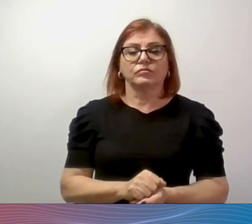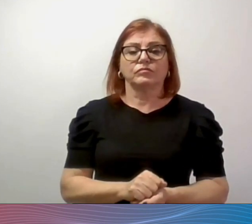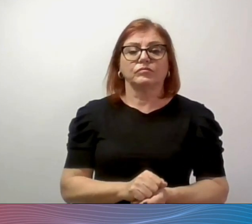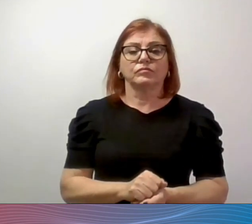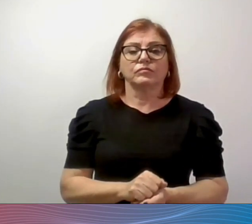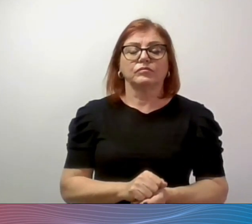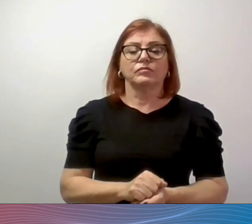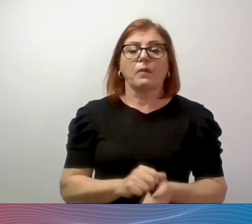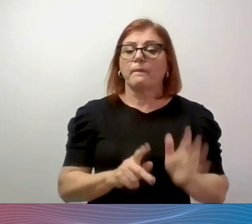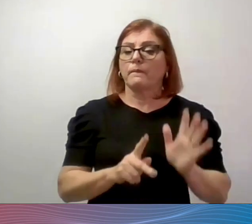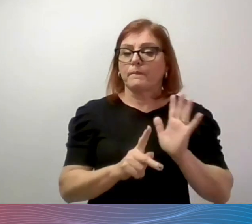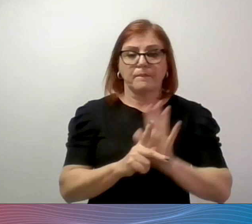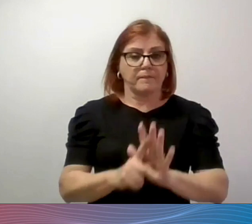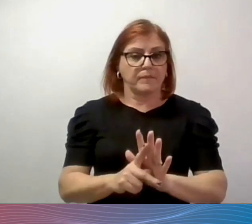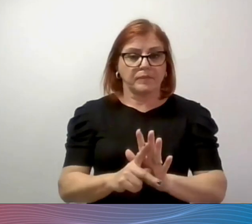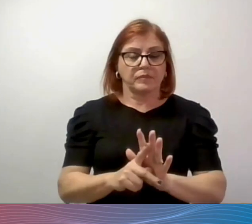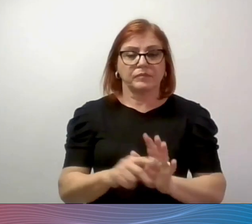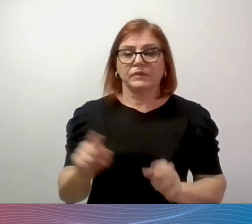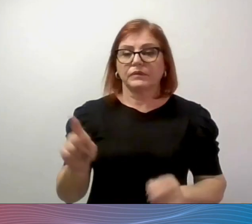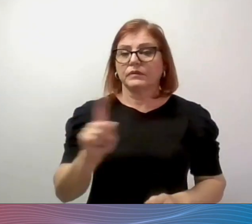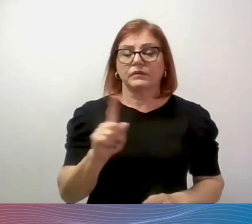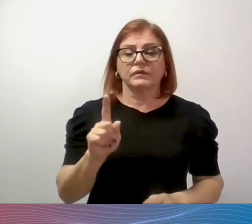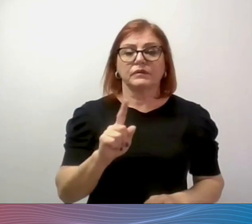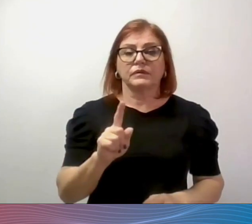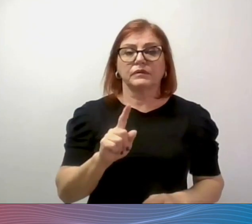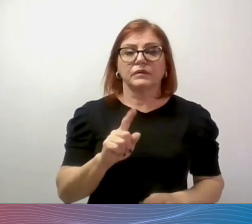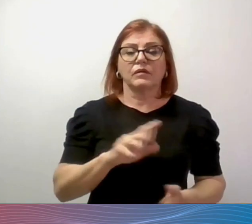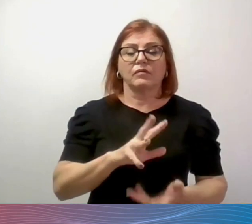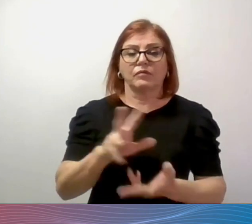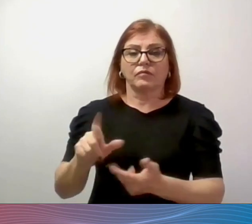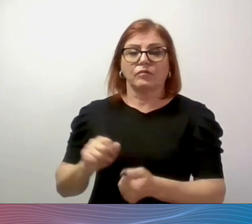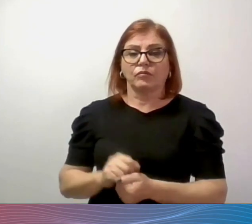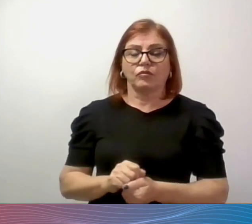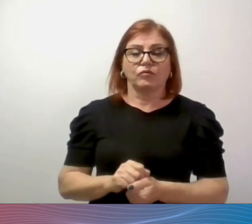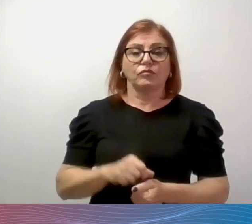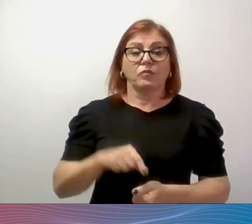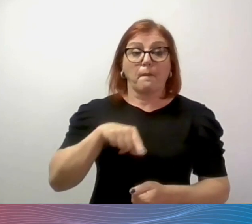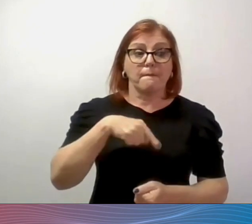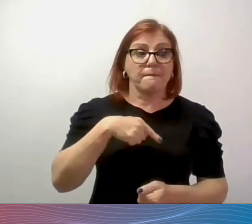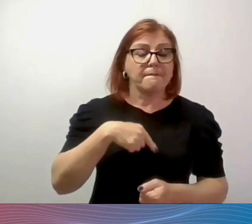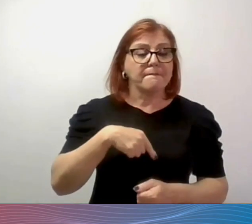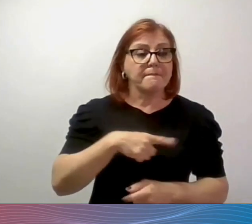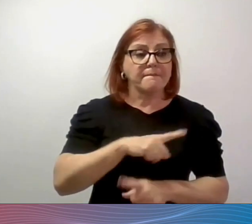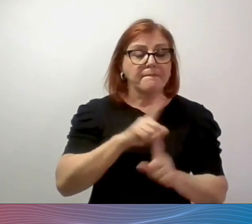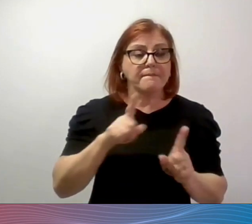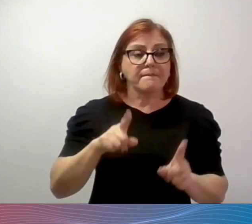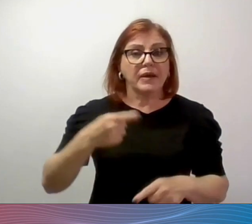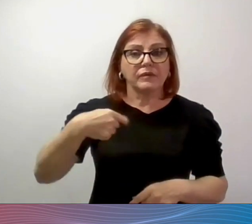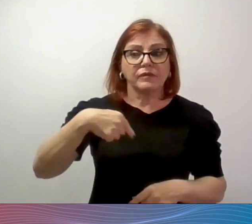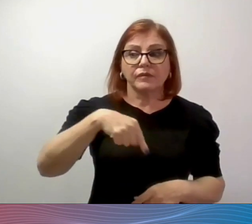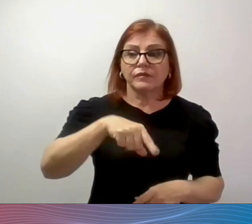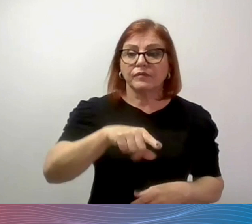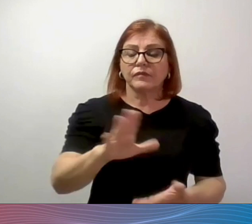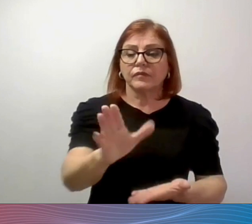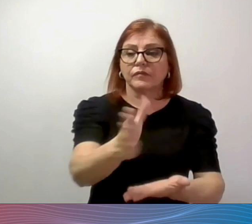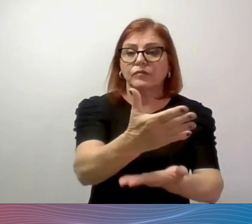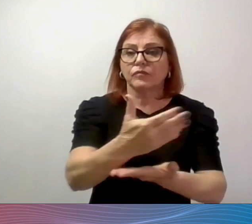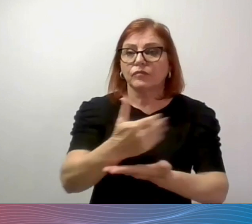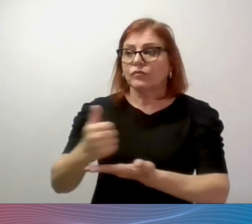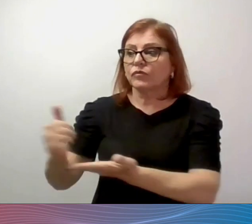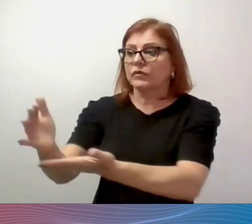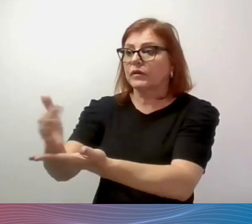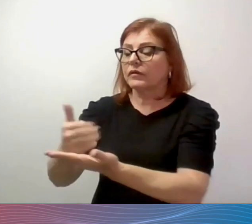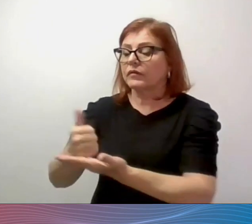as pessoas dessa vaidade. To take people from this vanity. Para tirar as pessoas dessa vida imoral. To take people away from